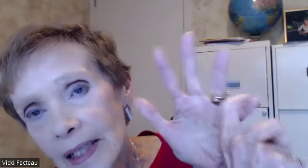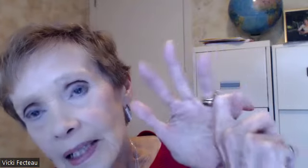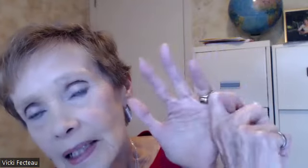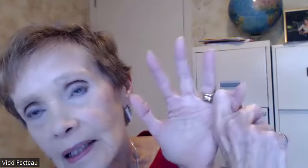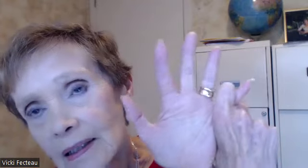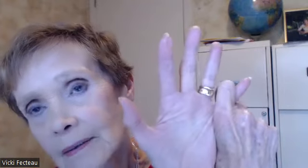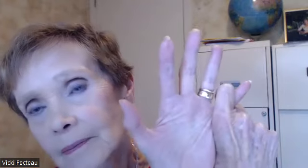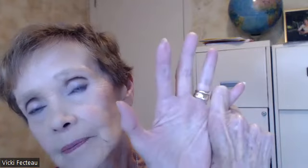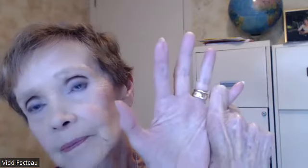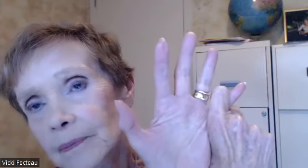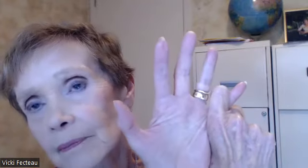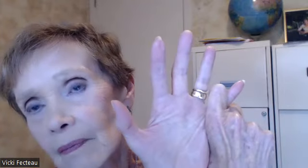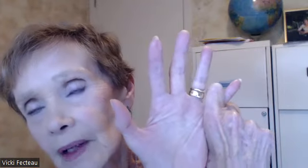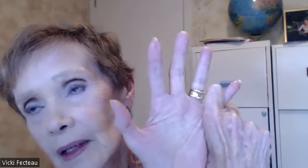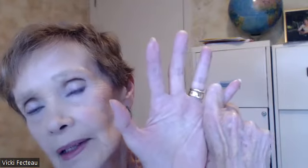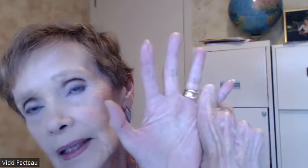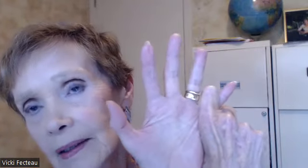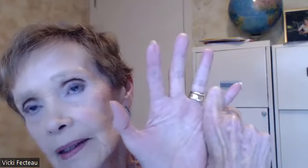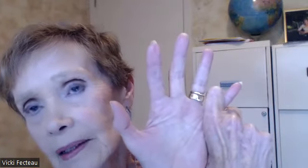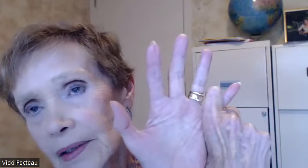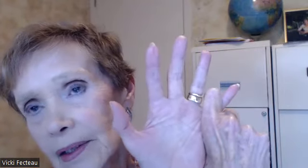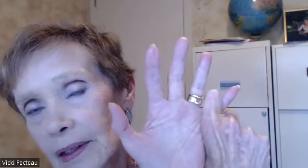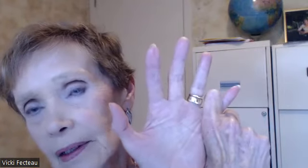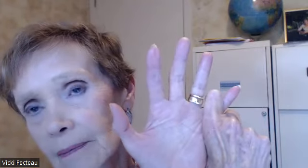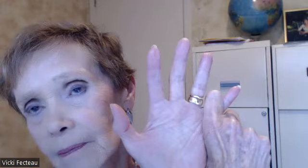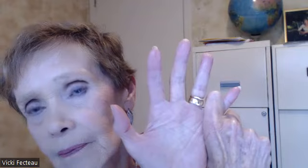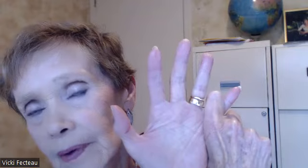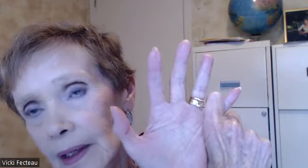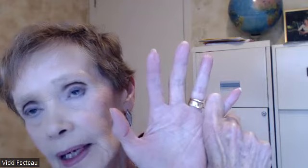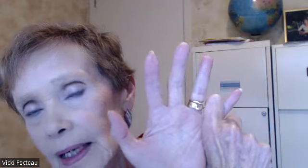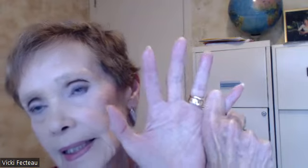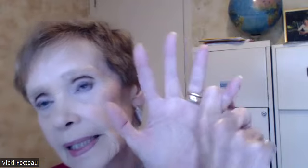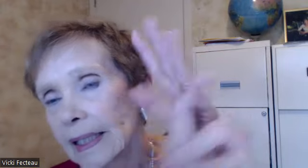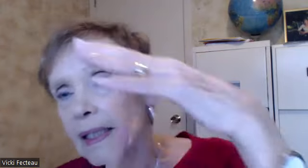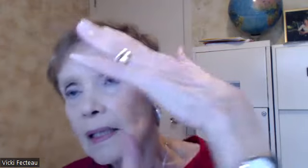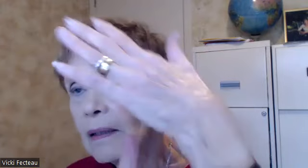S is like this. T